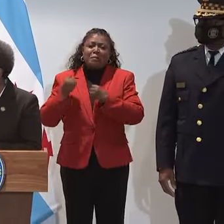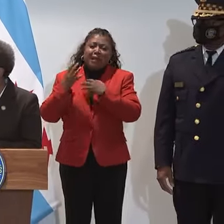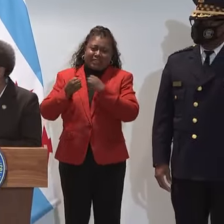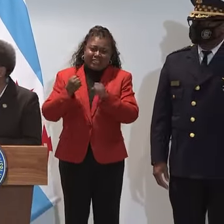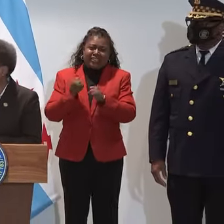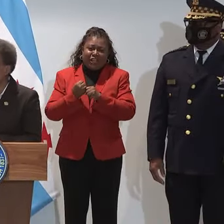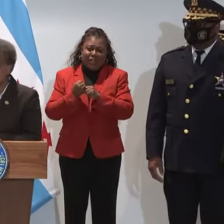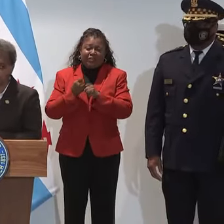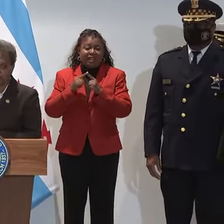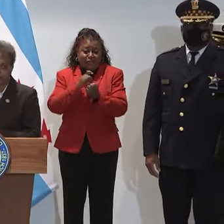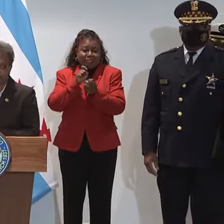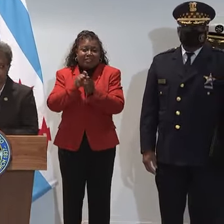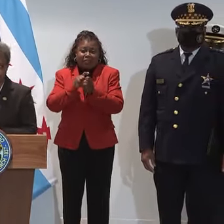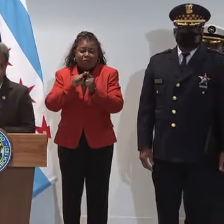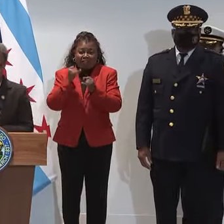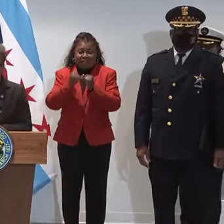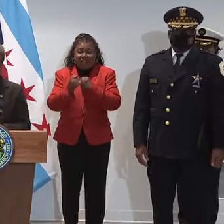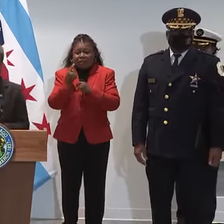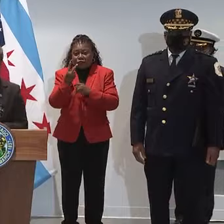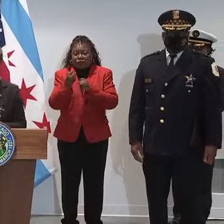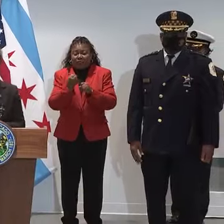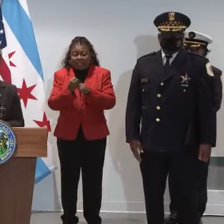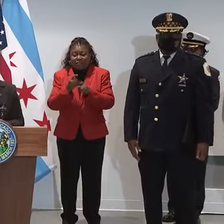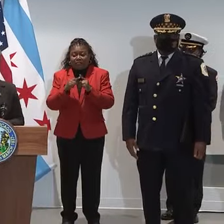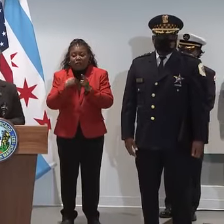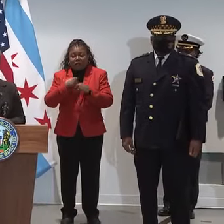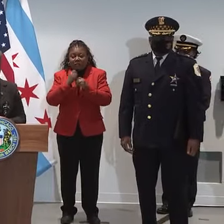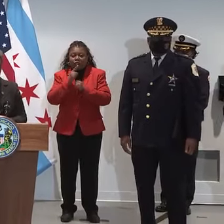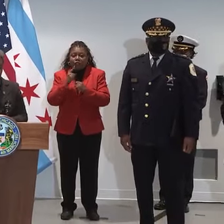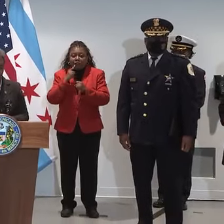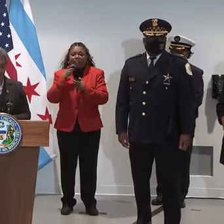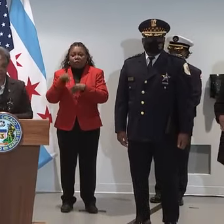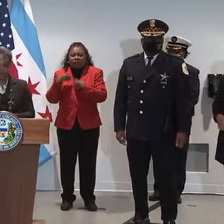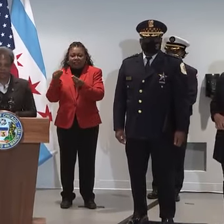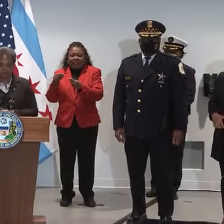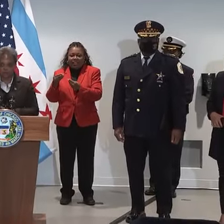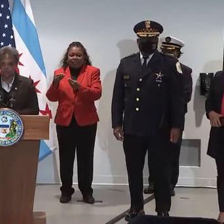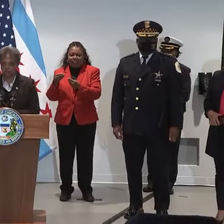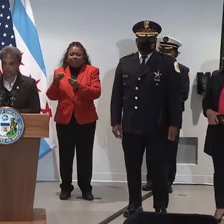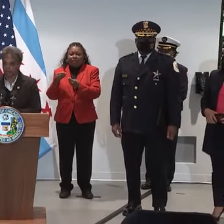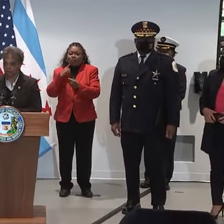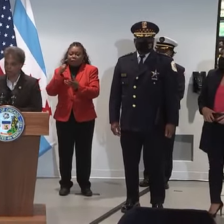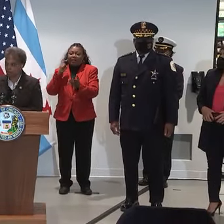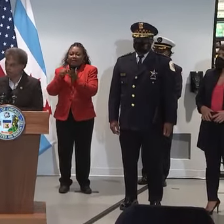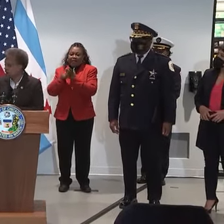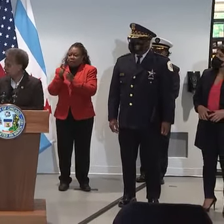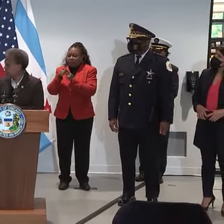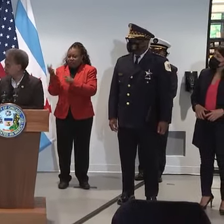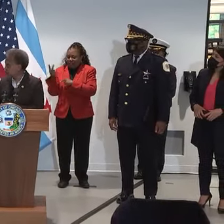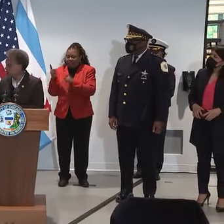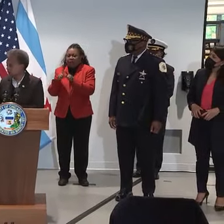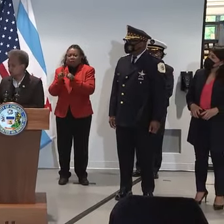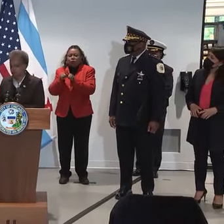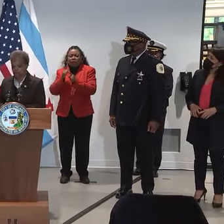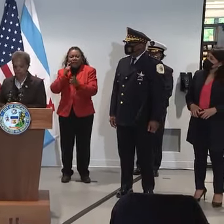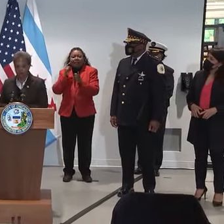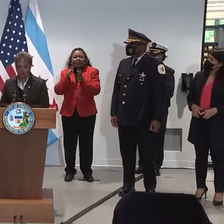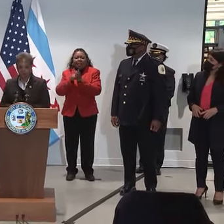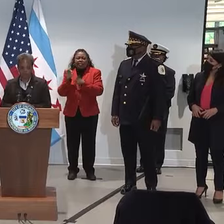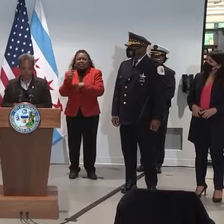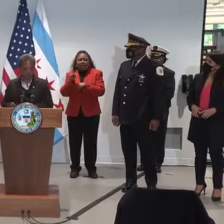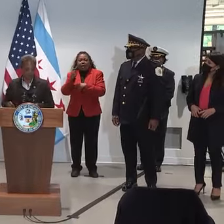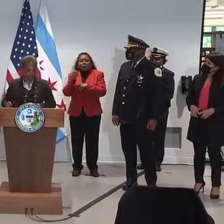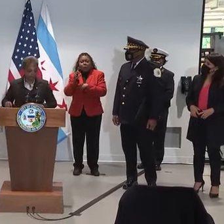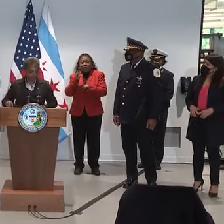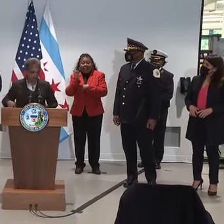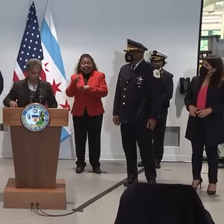years, and particularly over these last couple years. So I want to make sure that we give due acknowledgement to them. I also want to acknowledge John